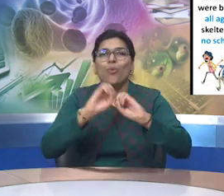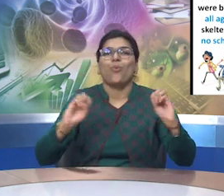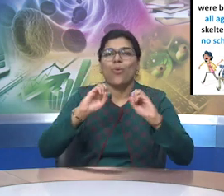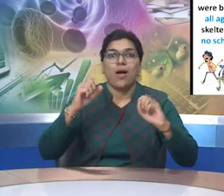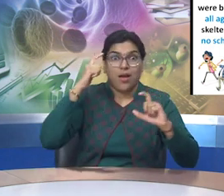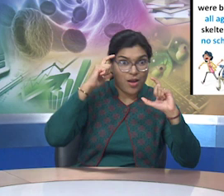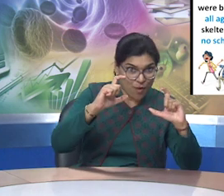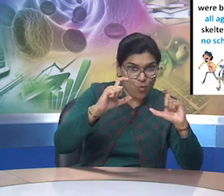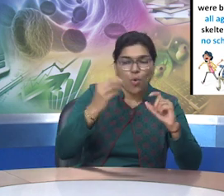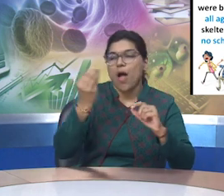They don't know